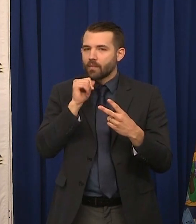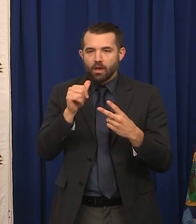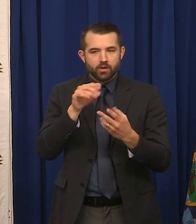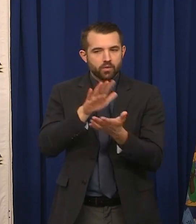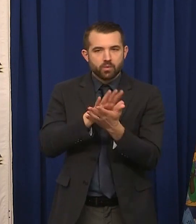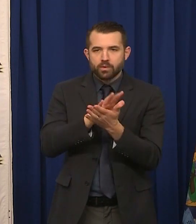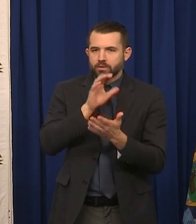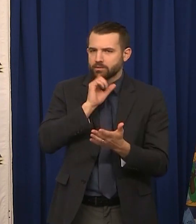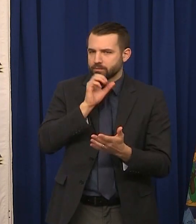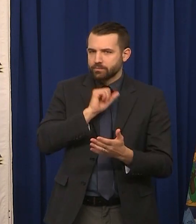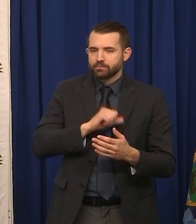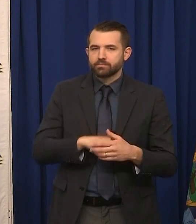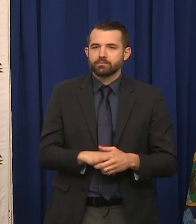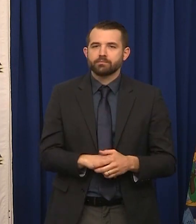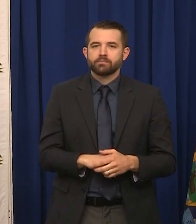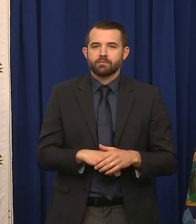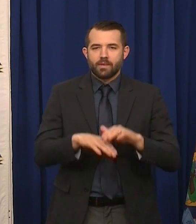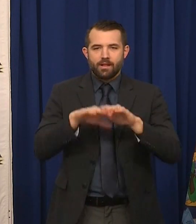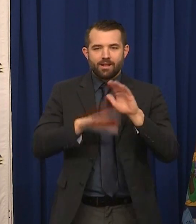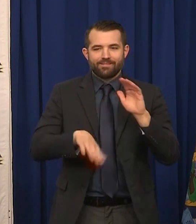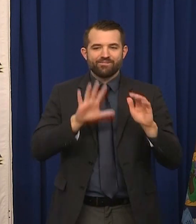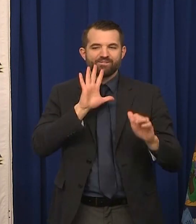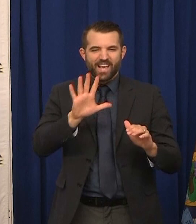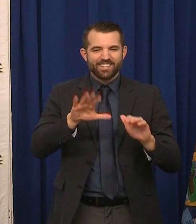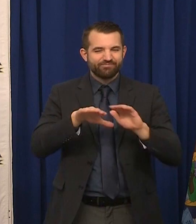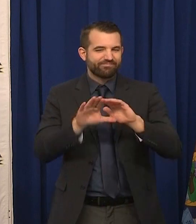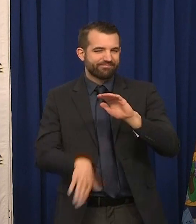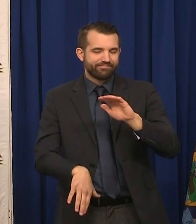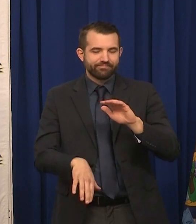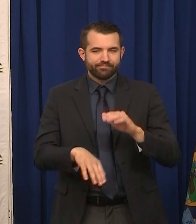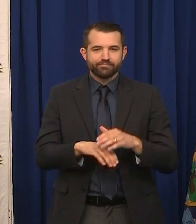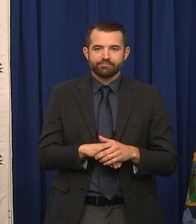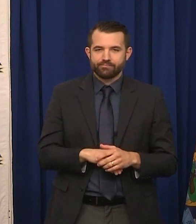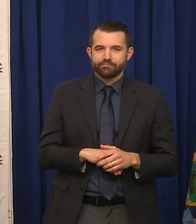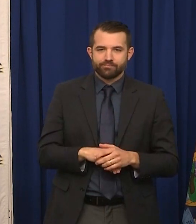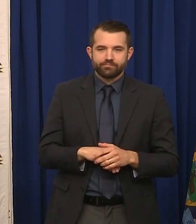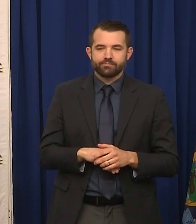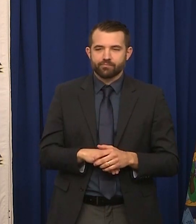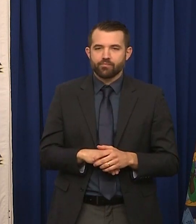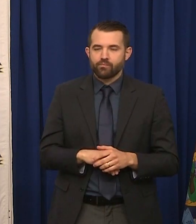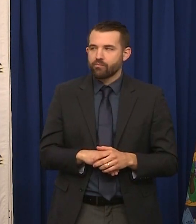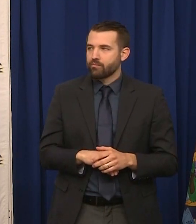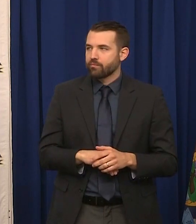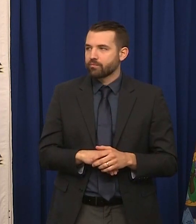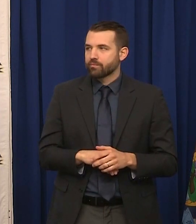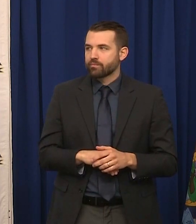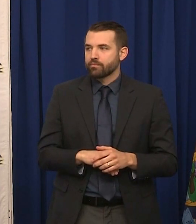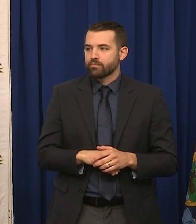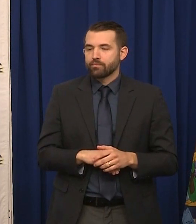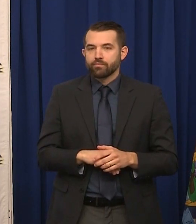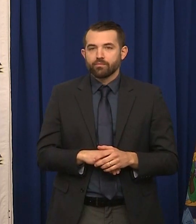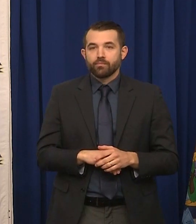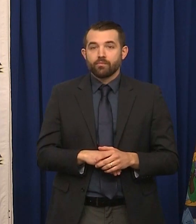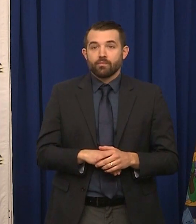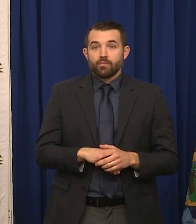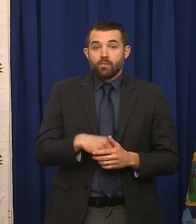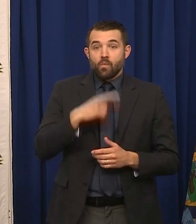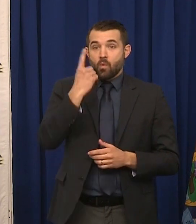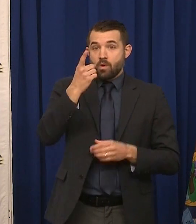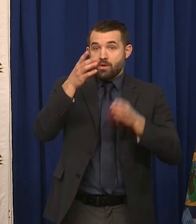I'd also like to take a moment to report that there has been 1 individual who has been diagnosed